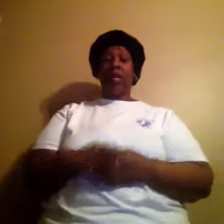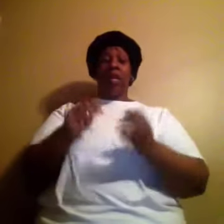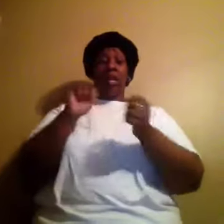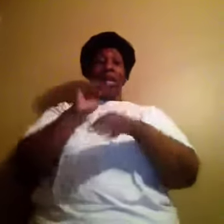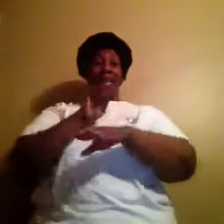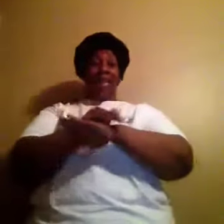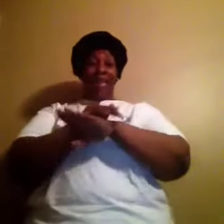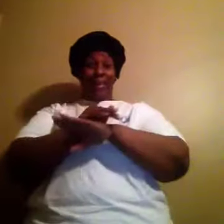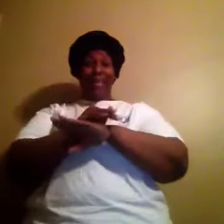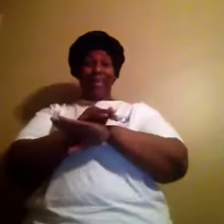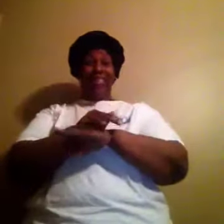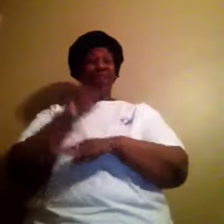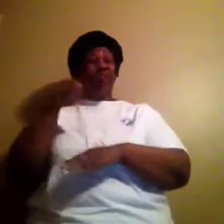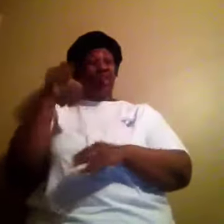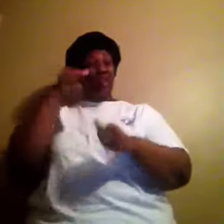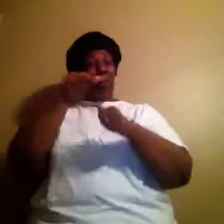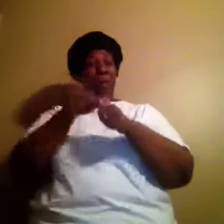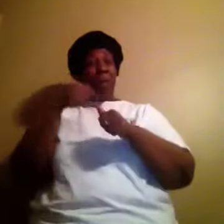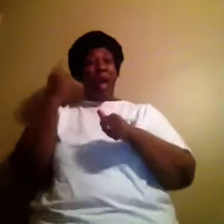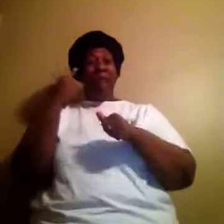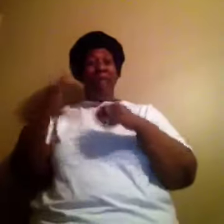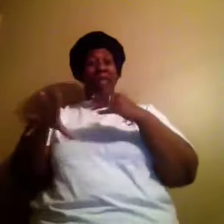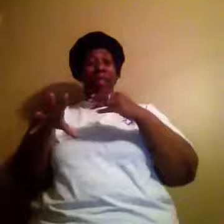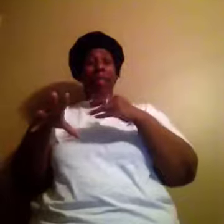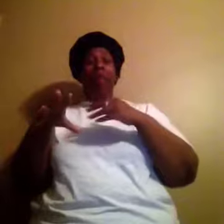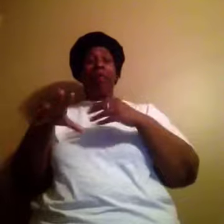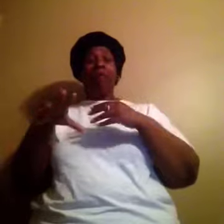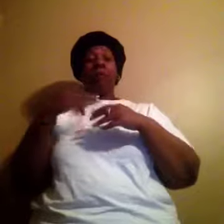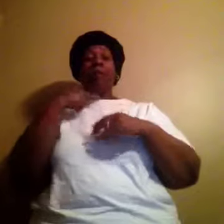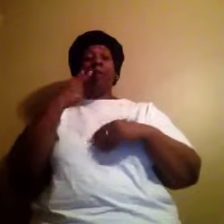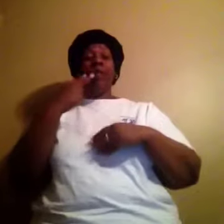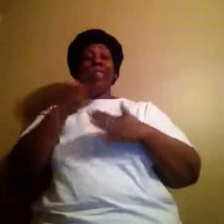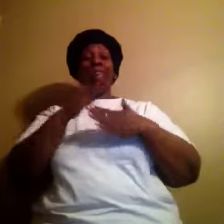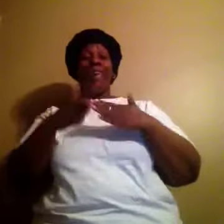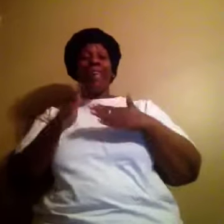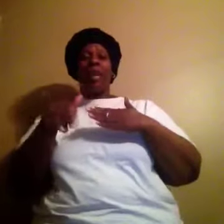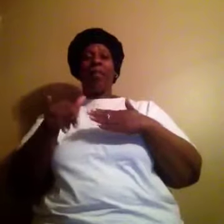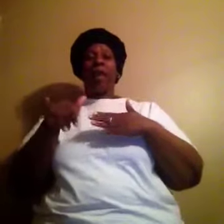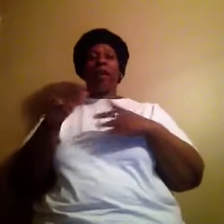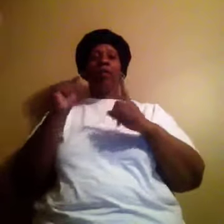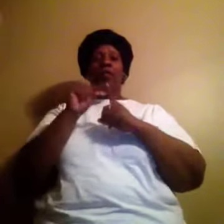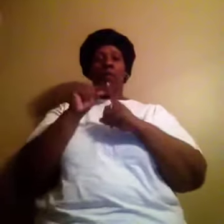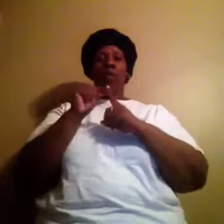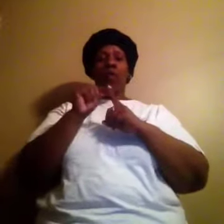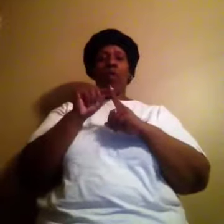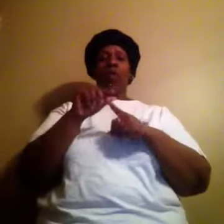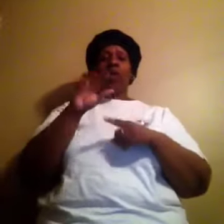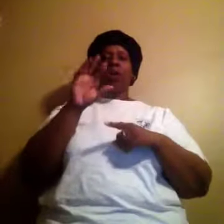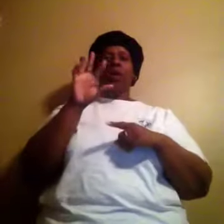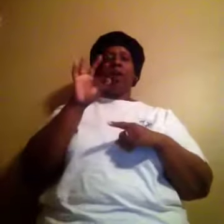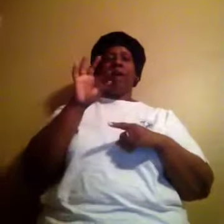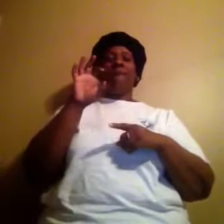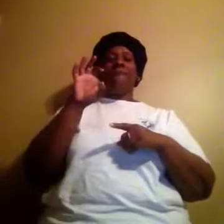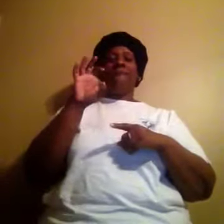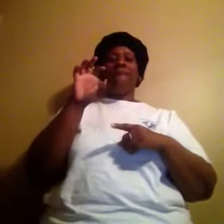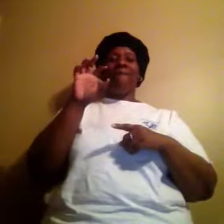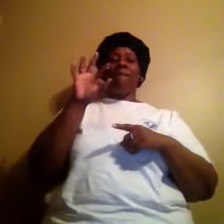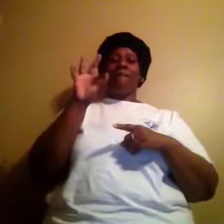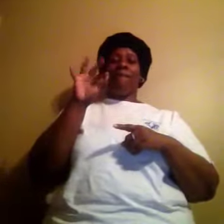remember always to pronounce the end of the word. So fix things.